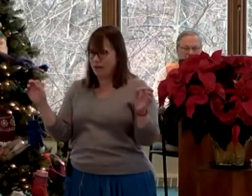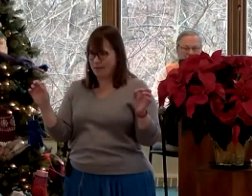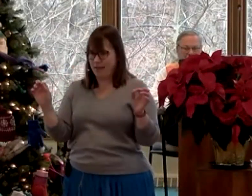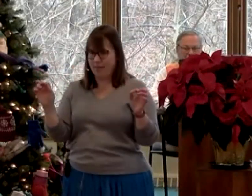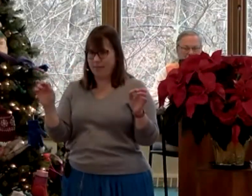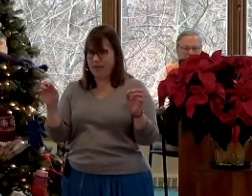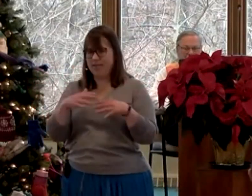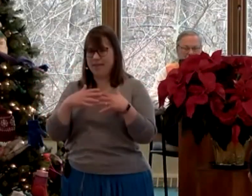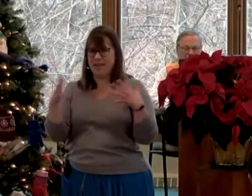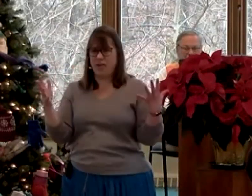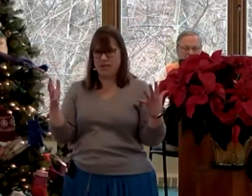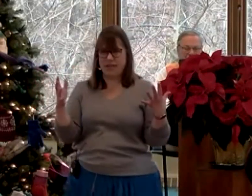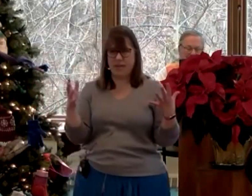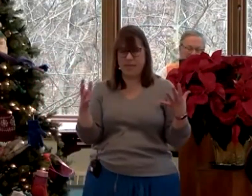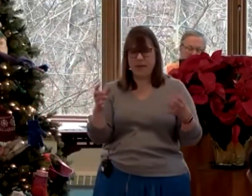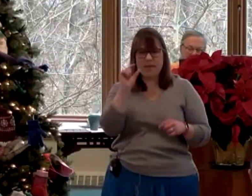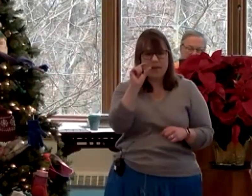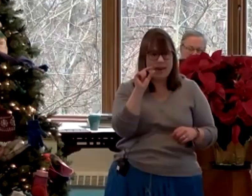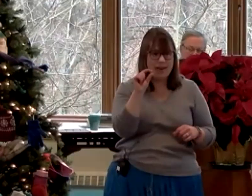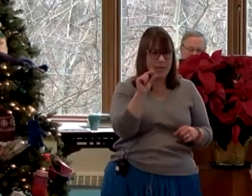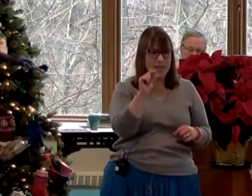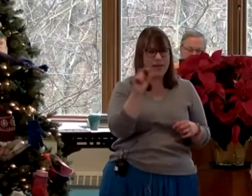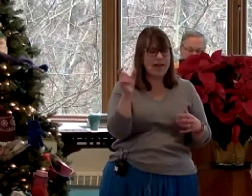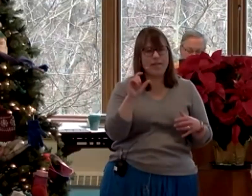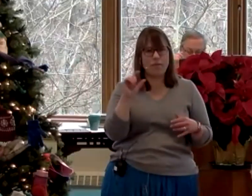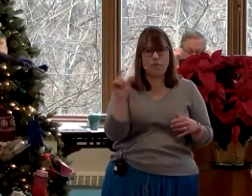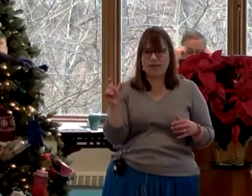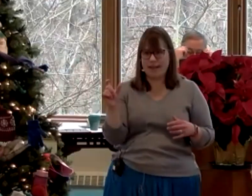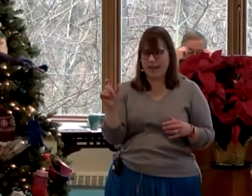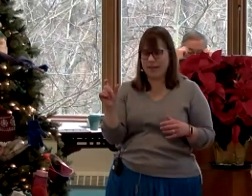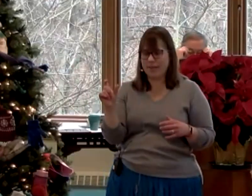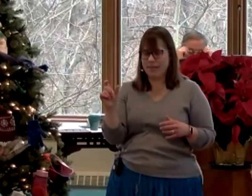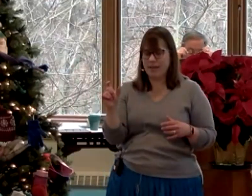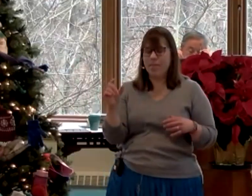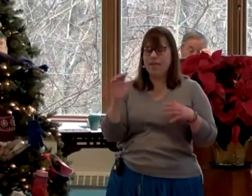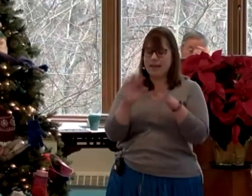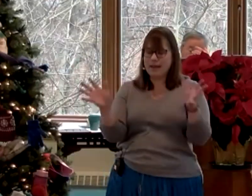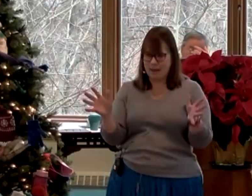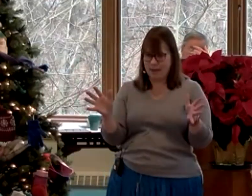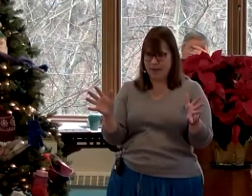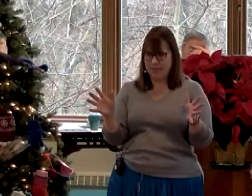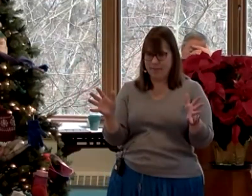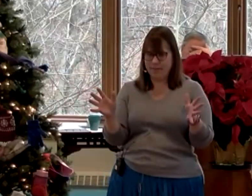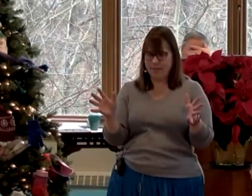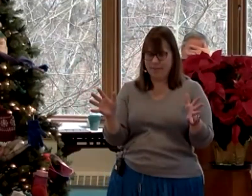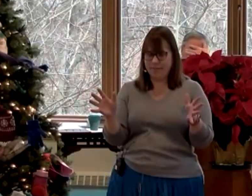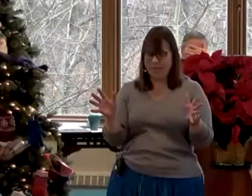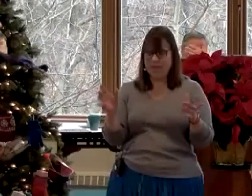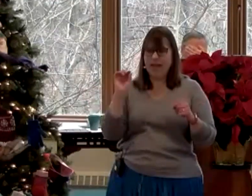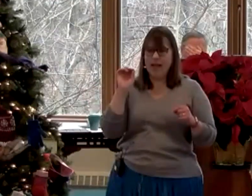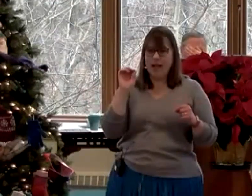a long time. It had to be lit all the time, but they only had a little bit. They only had enough for one day, but they lit it anyway,